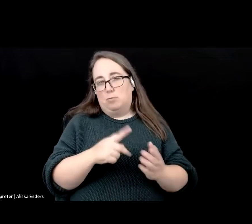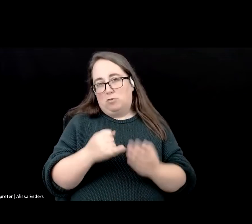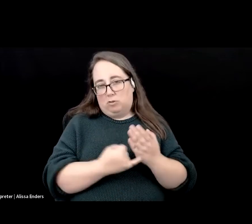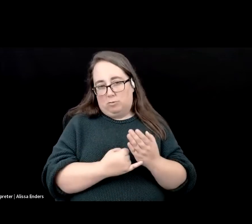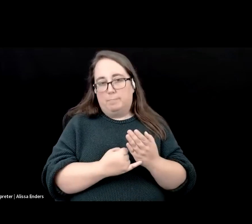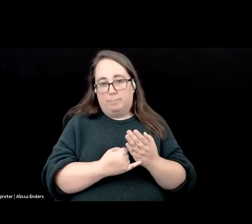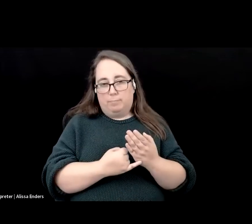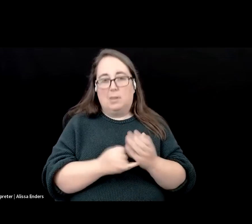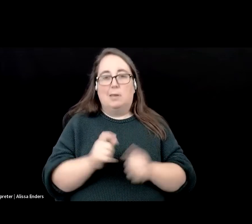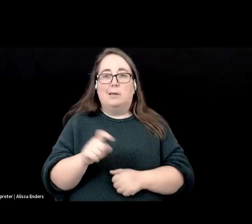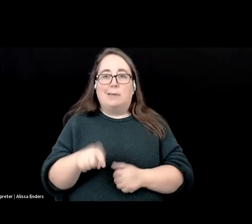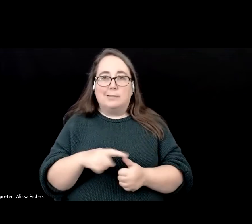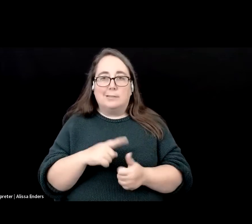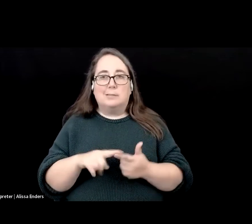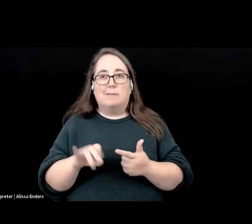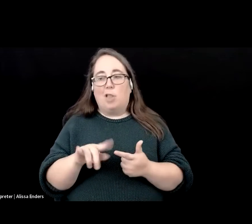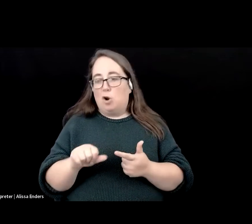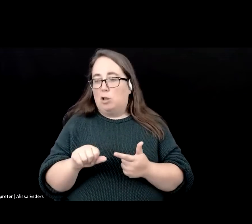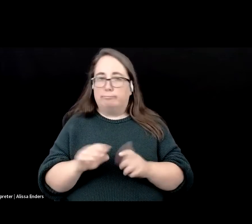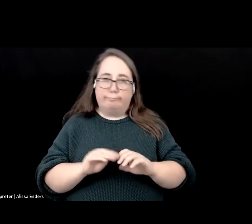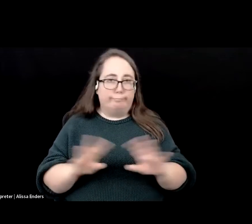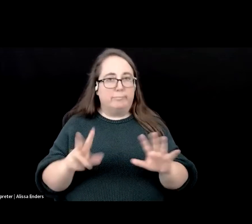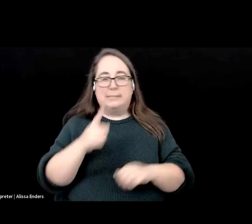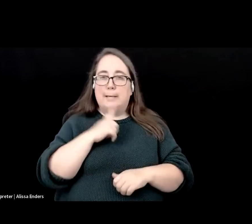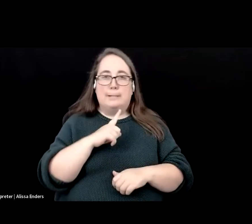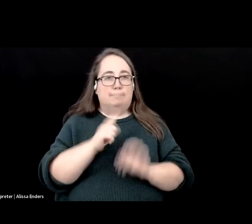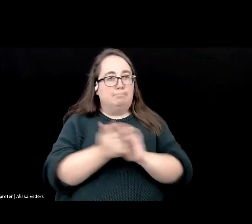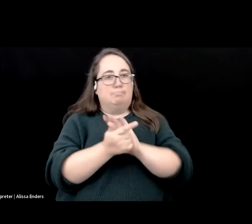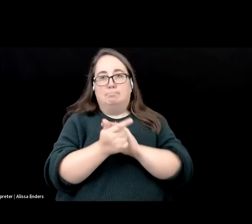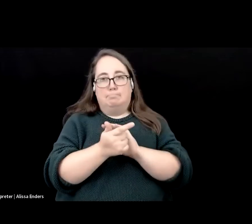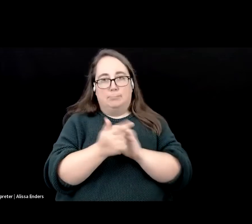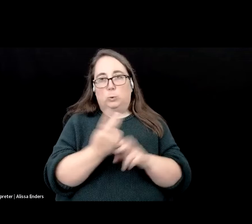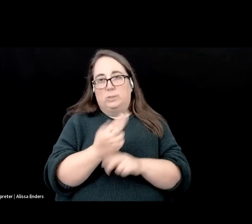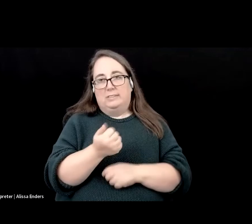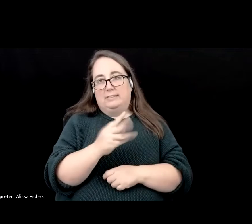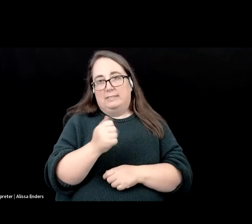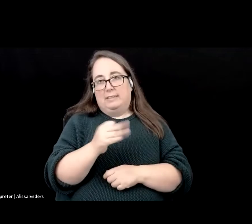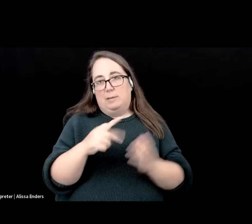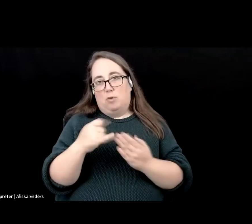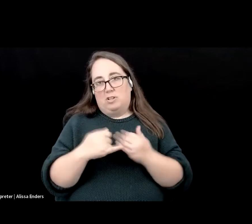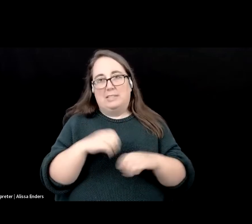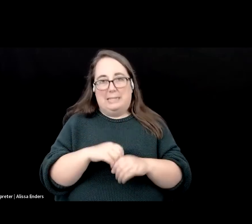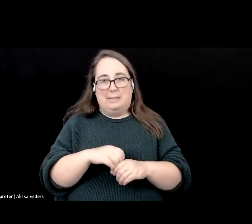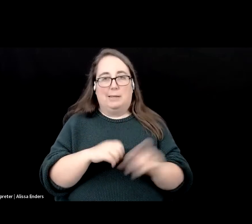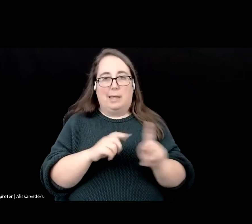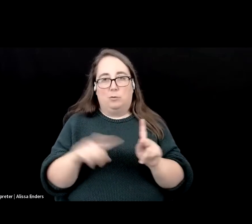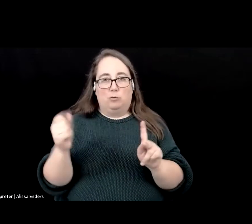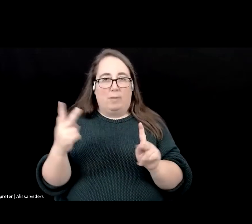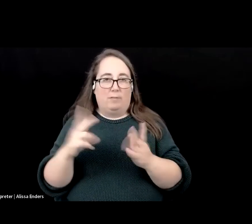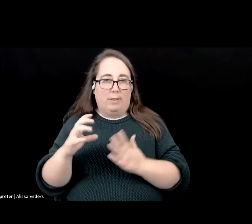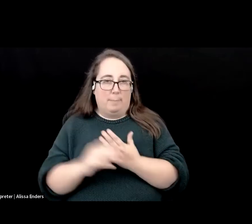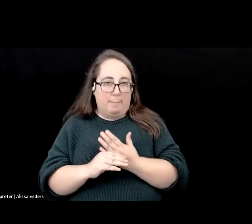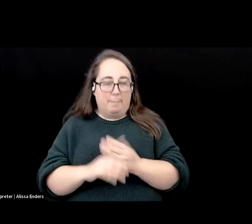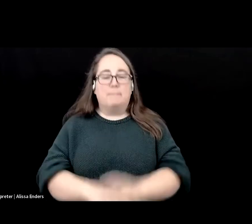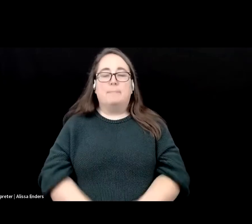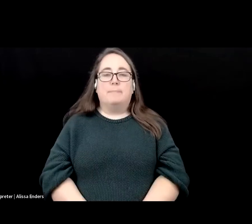Texas, Florida, for example, have explicit restrictions on the use of this in school curriculums. Now,